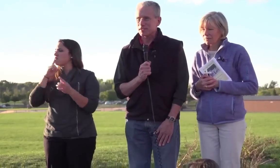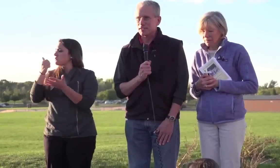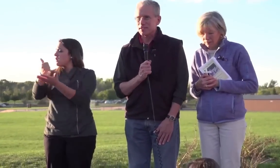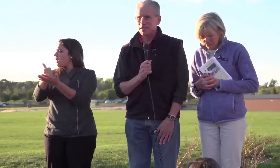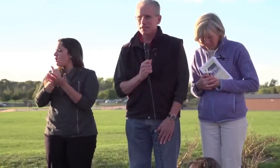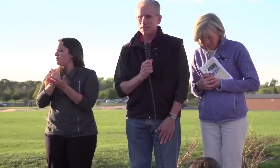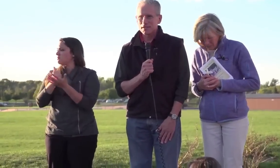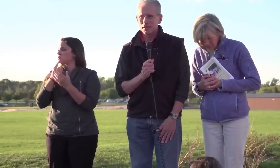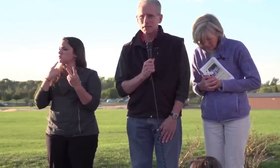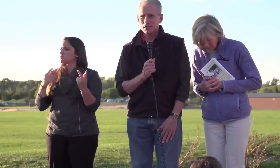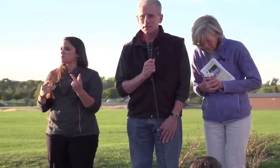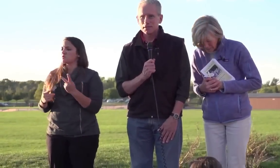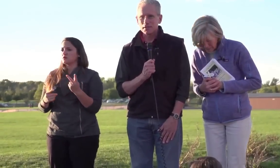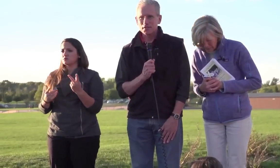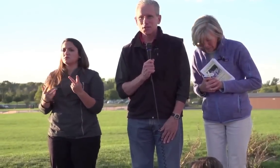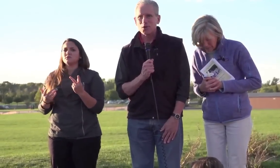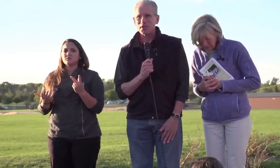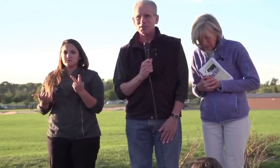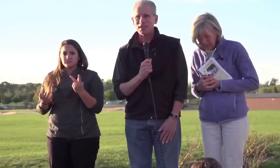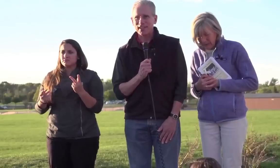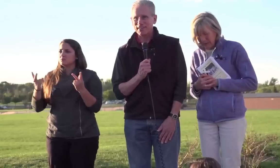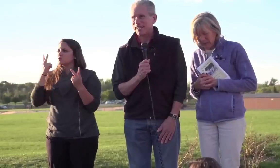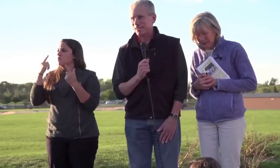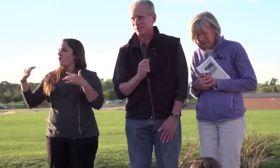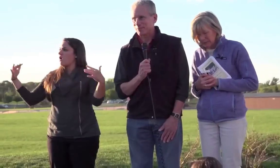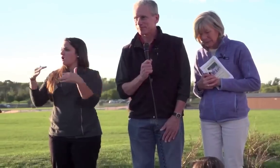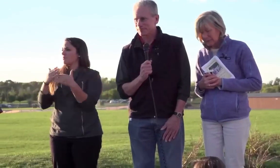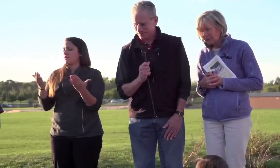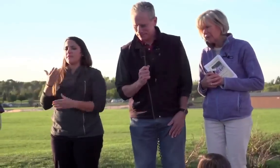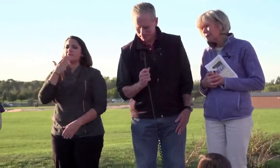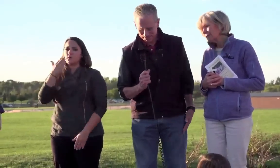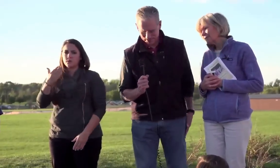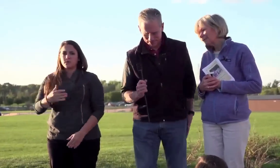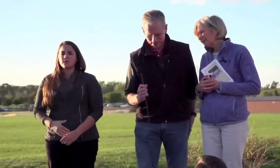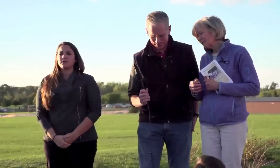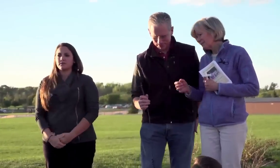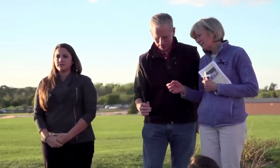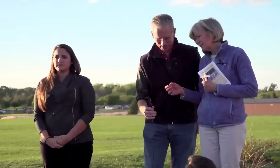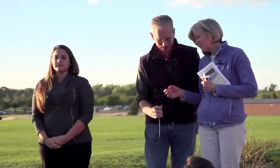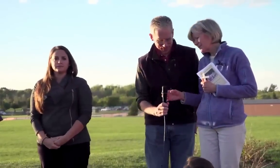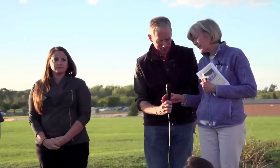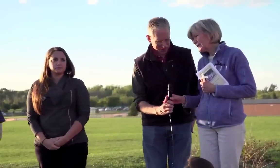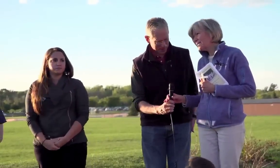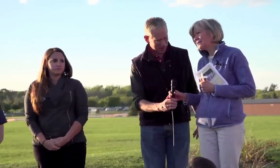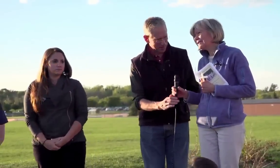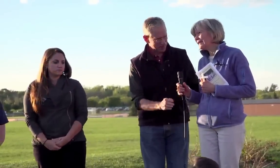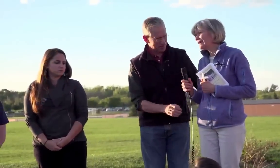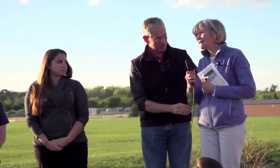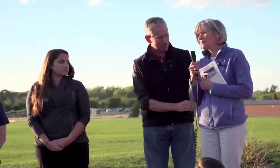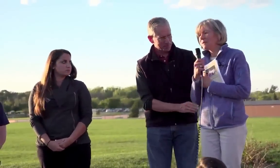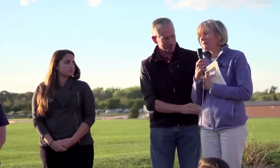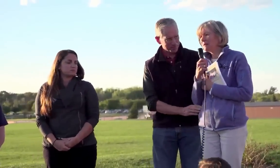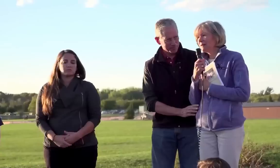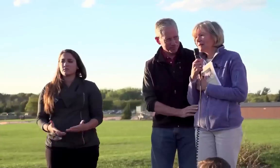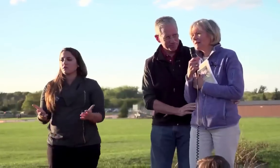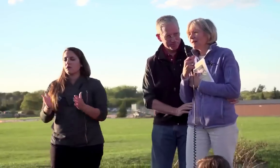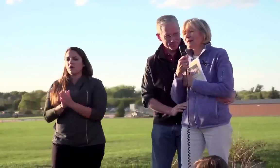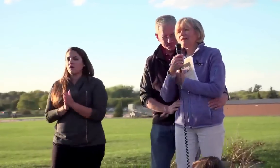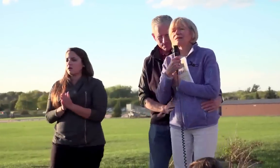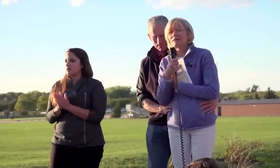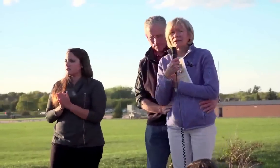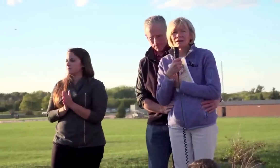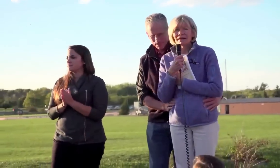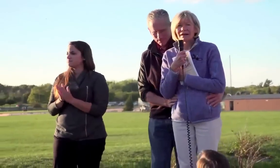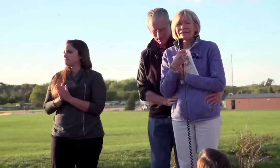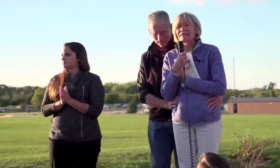Hi everybody, we're really with long hair, so we're all here burn with those candles. It's a big community here. I'd like to just talk about my very close friends, what a great